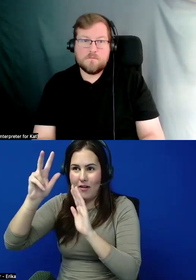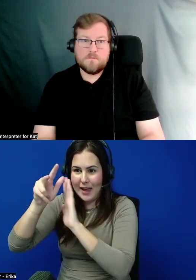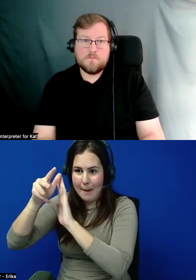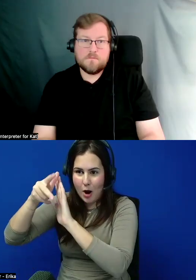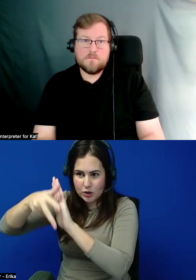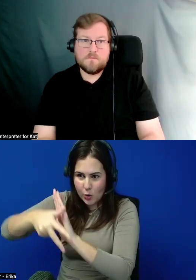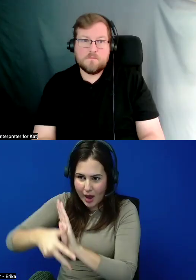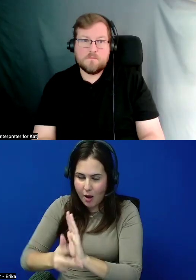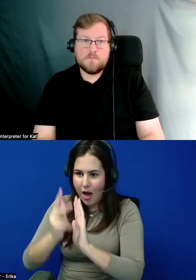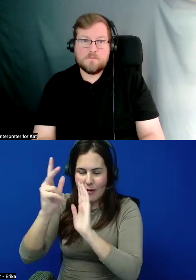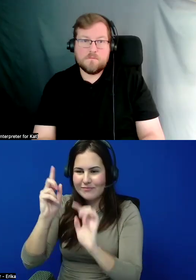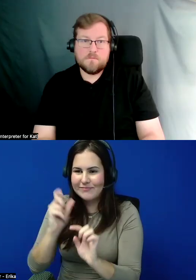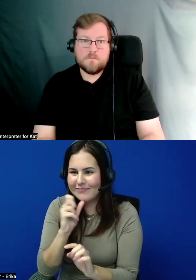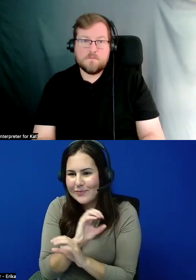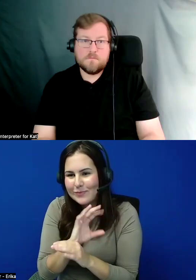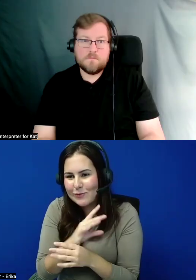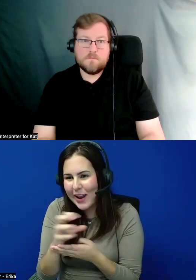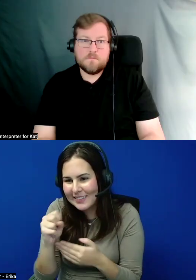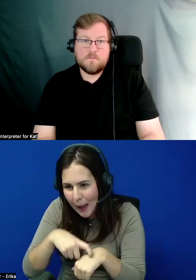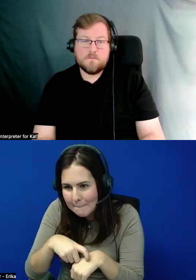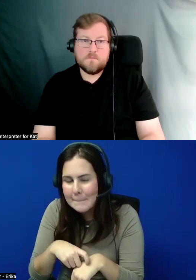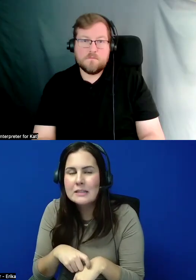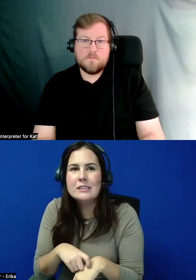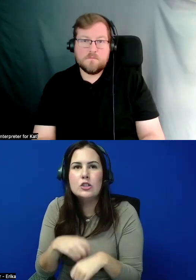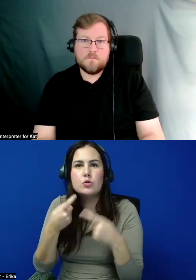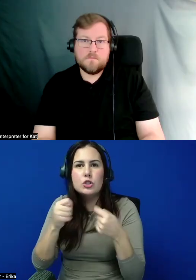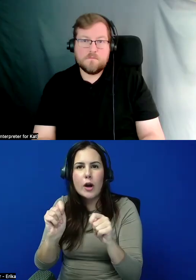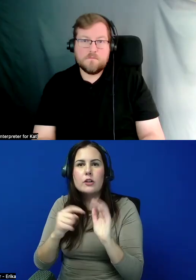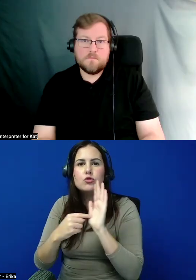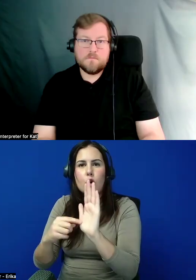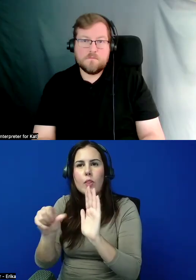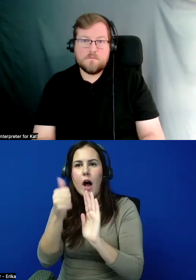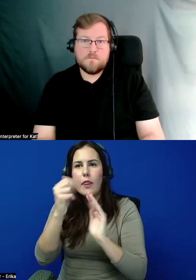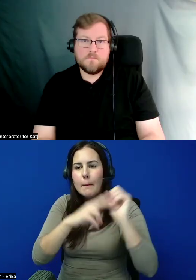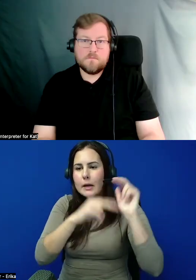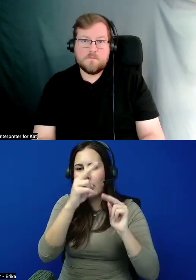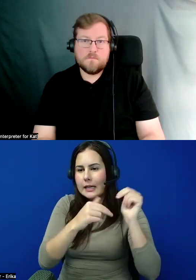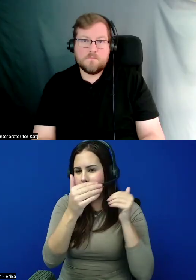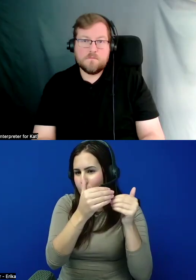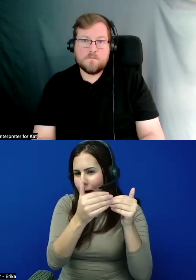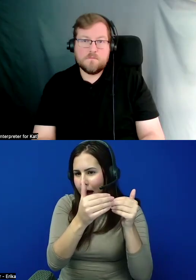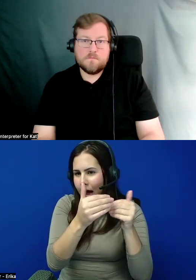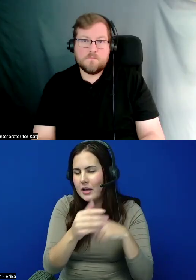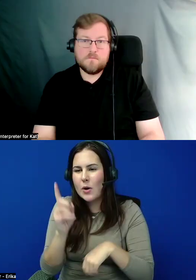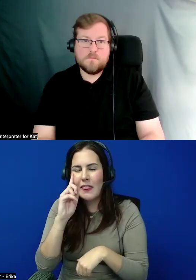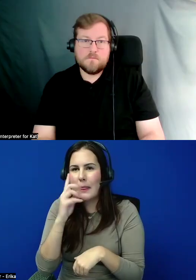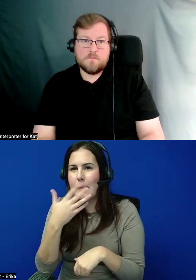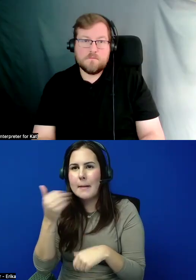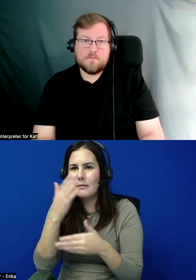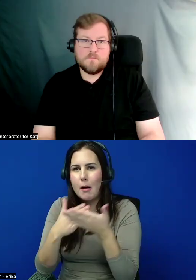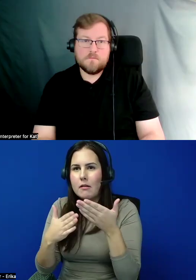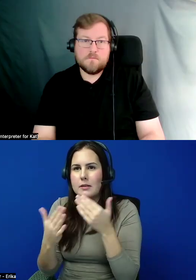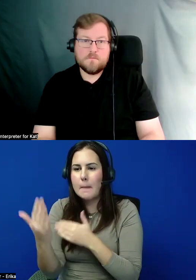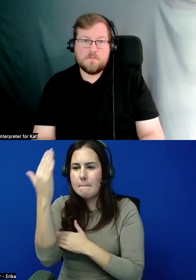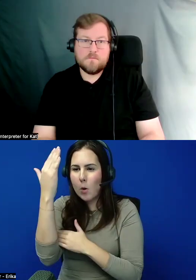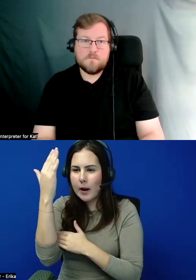couple shots from other walkways looking towards the building. And I think the best scale comes from the kind of morning scene in there where they're